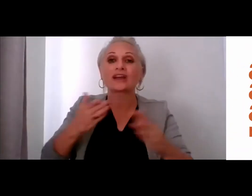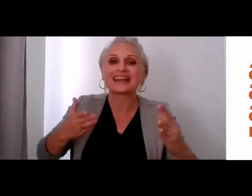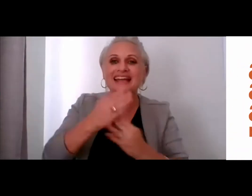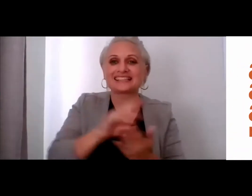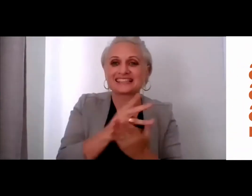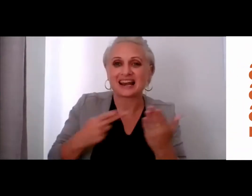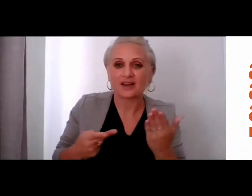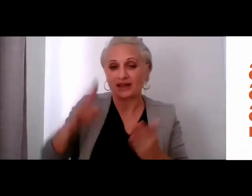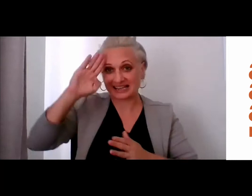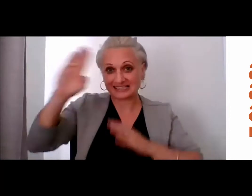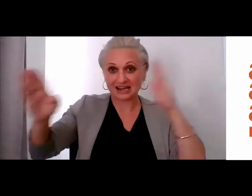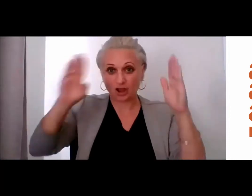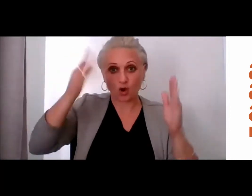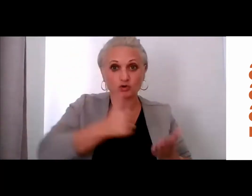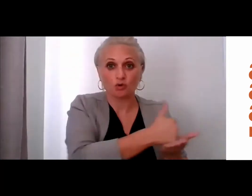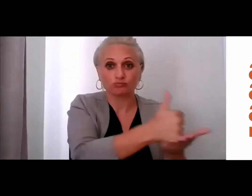koutou katoa.